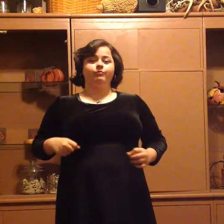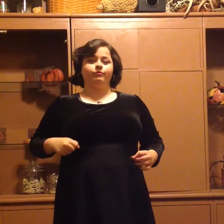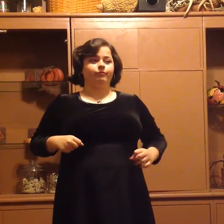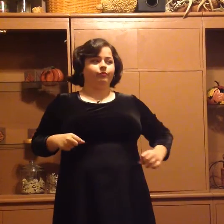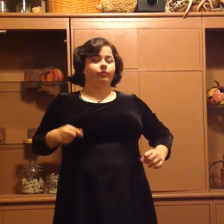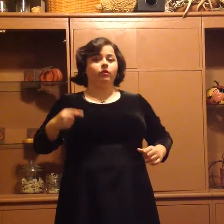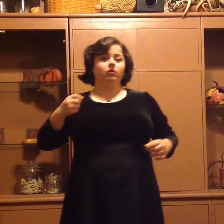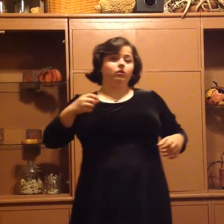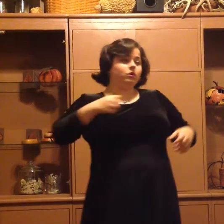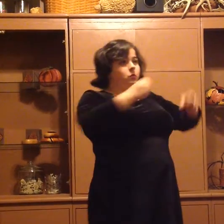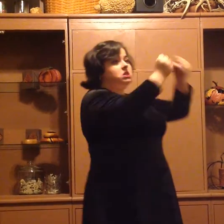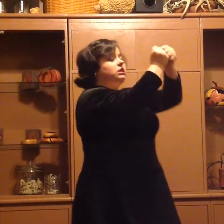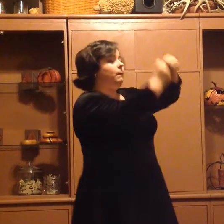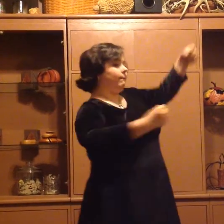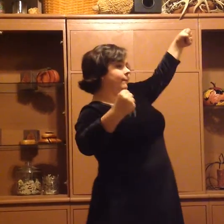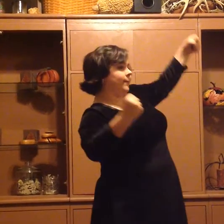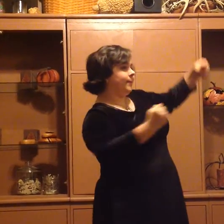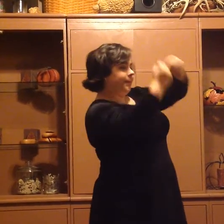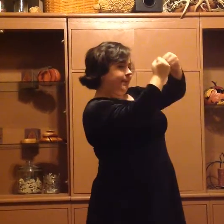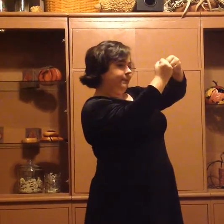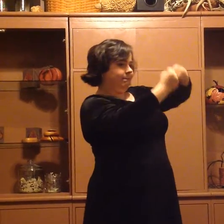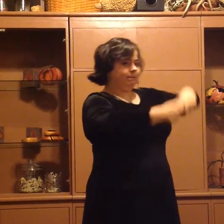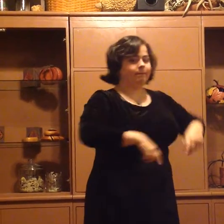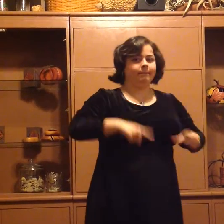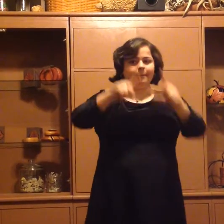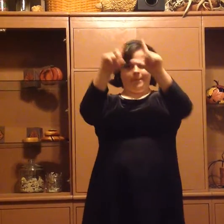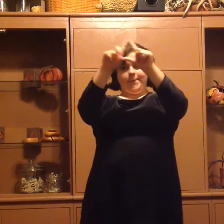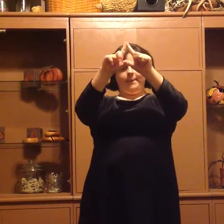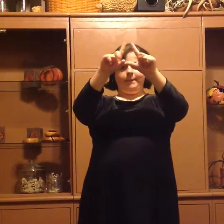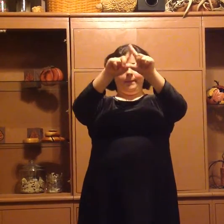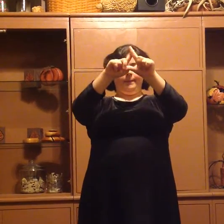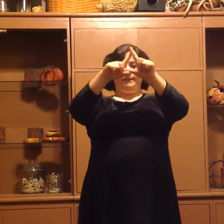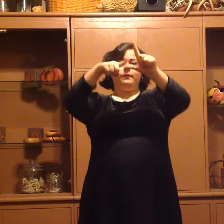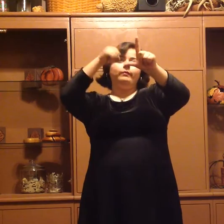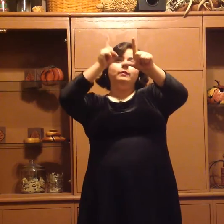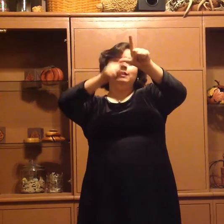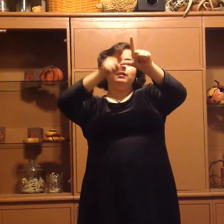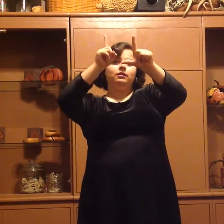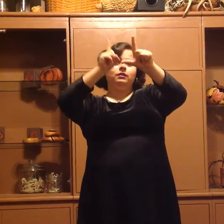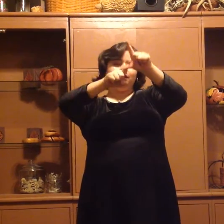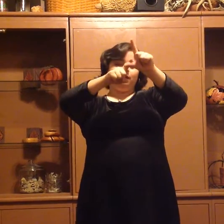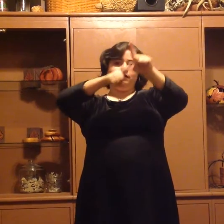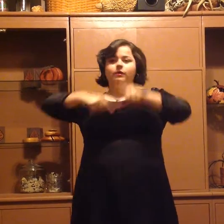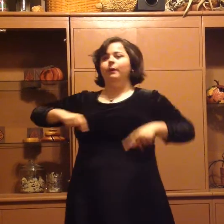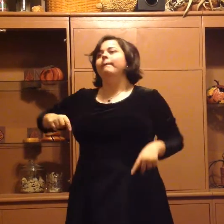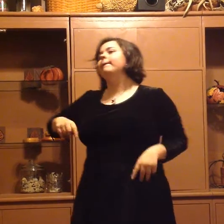There was an accordion that went squeak squonk, a triangle that went ting ting,